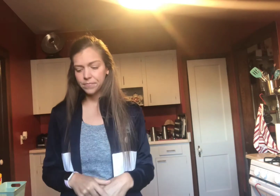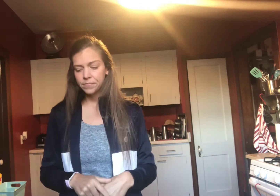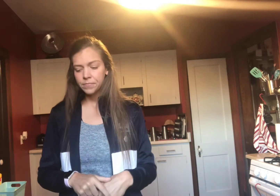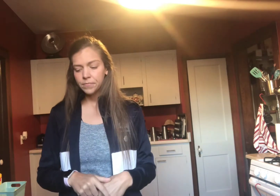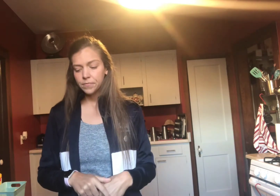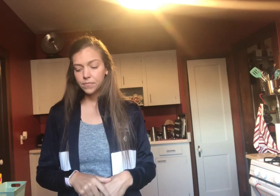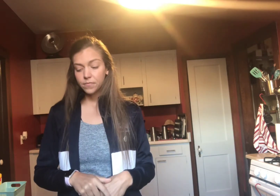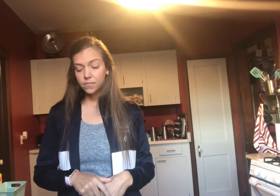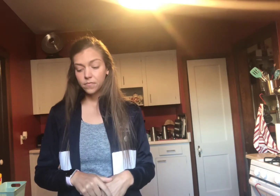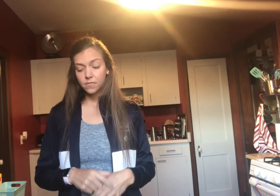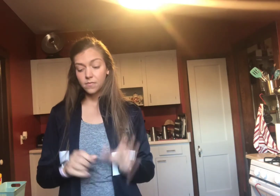gone down a lot.